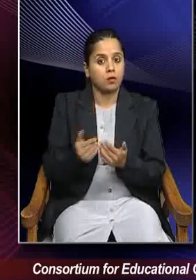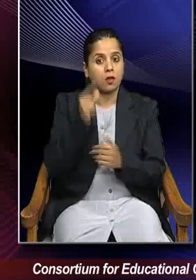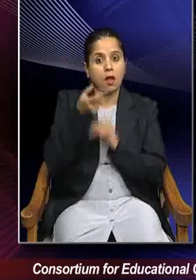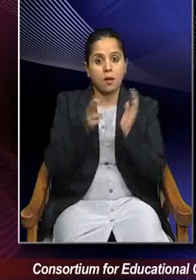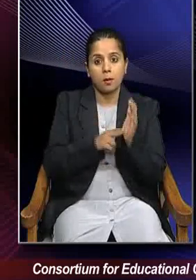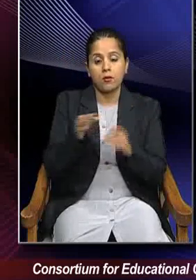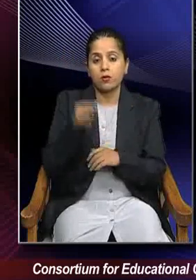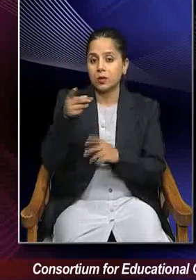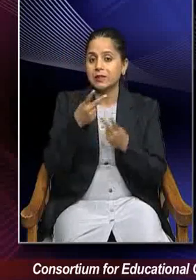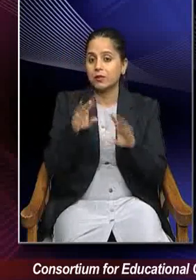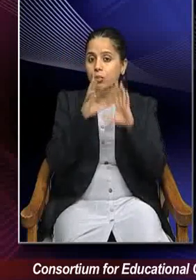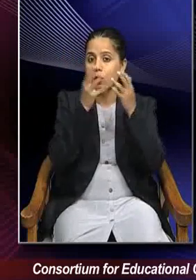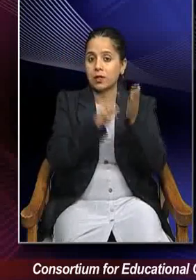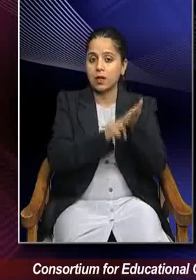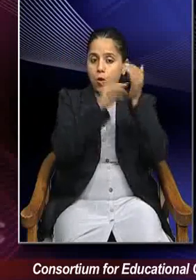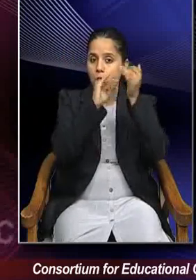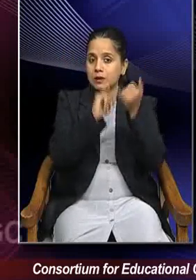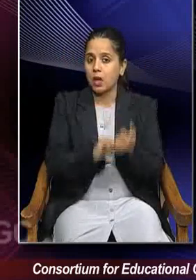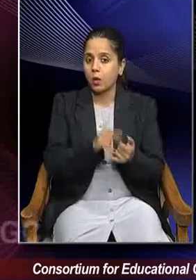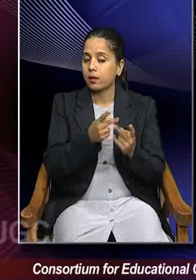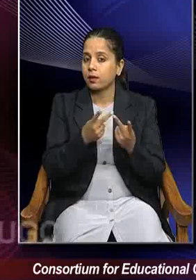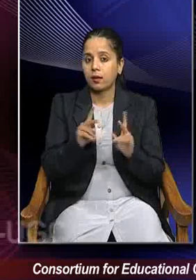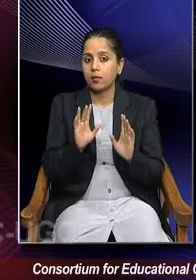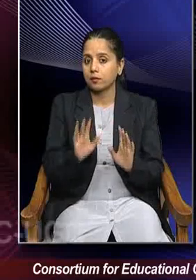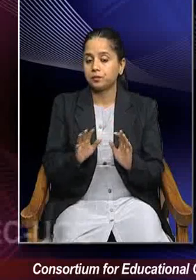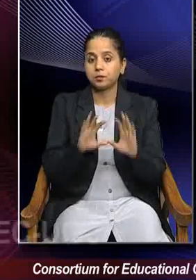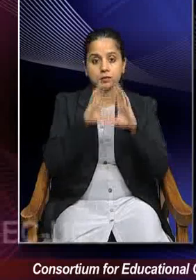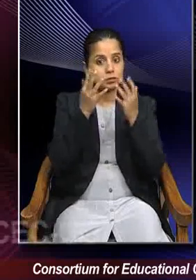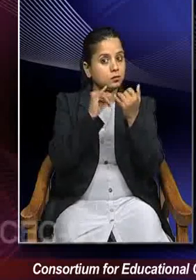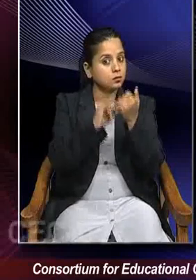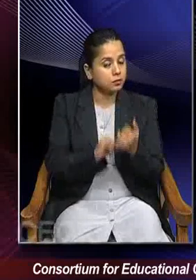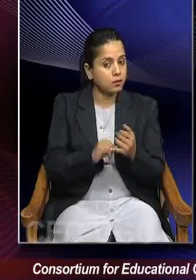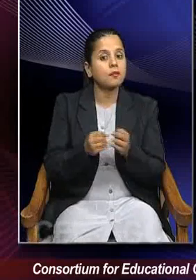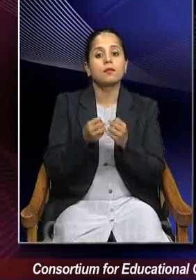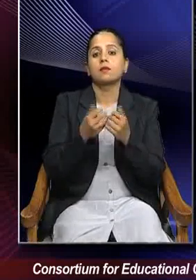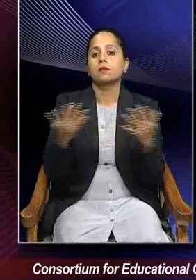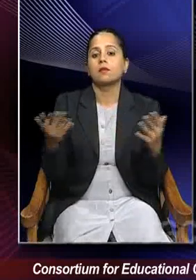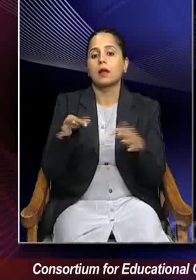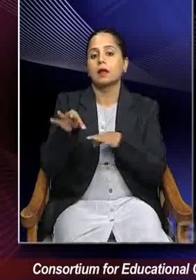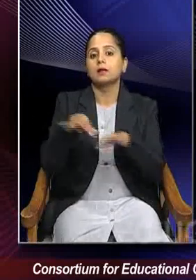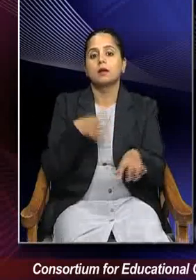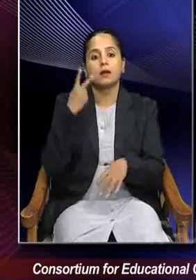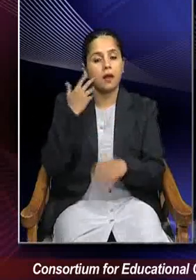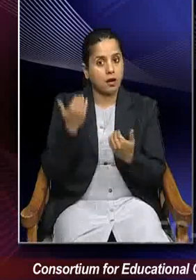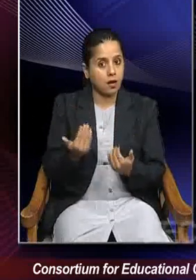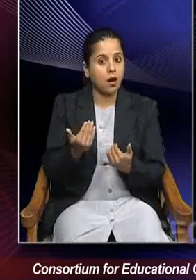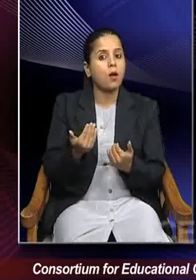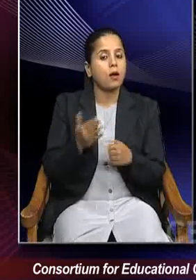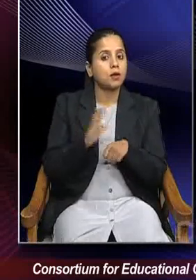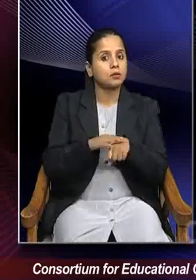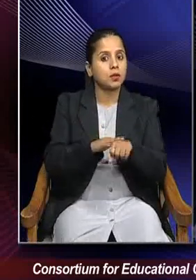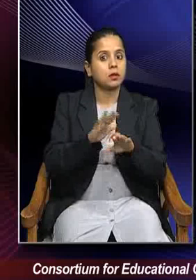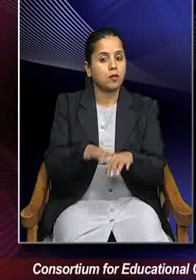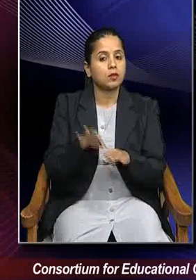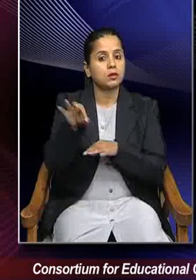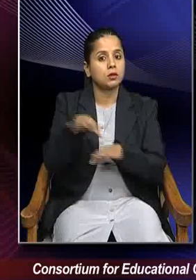very different from global north and global south. In case of global south, majority of cities are experiencing